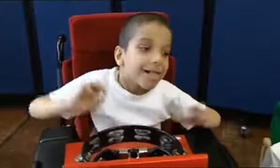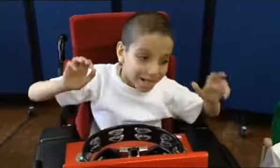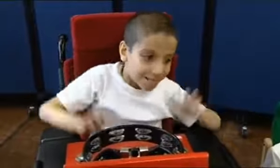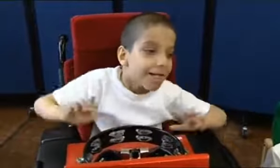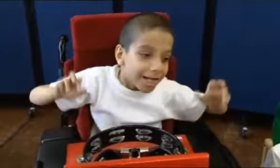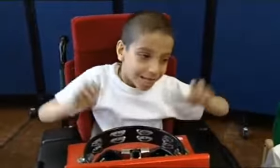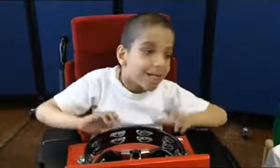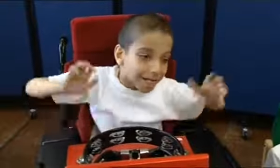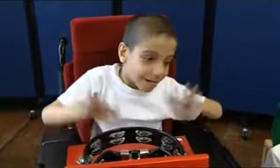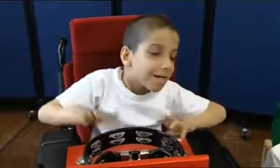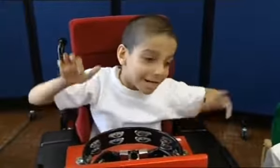Jai's got a tambourine.